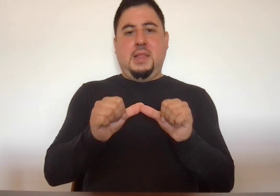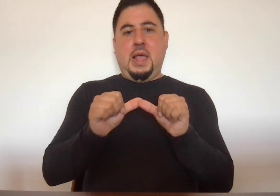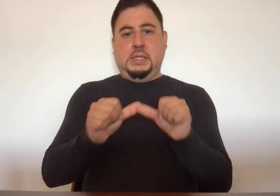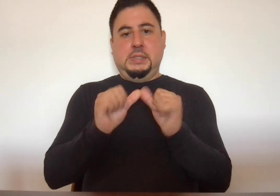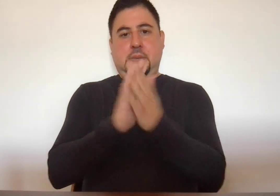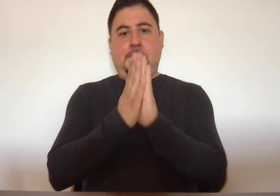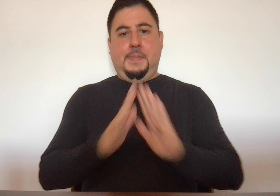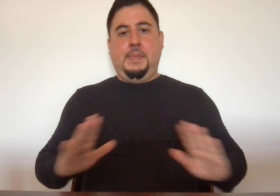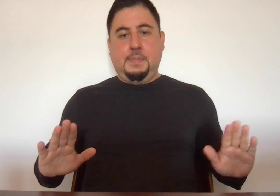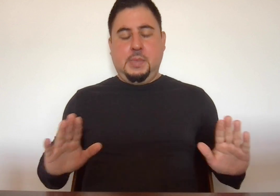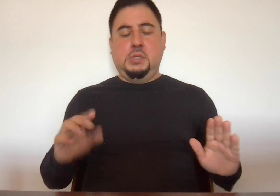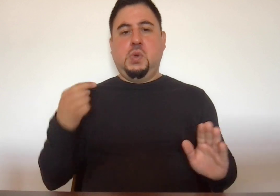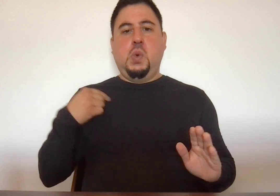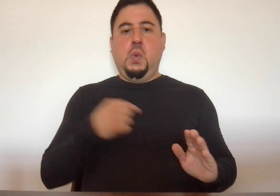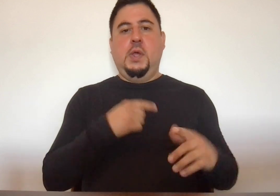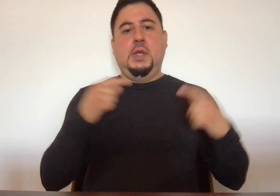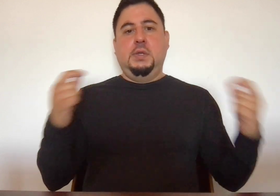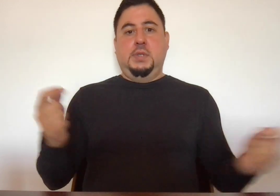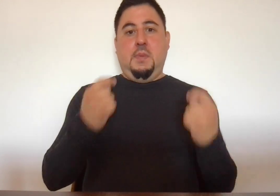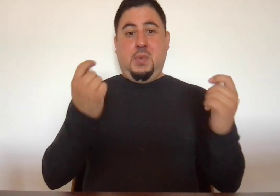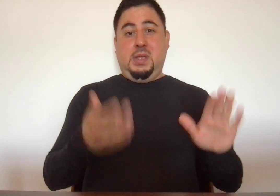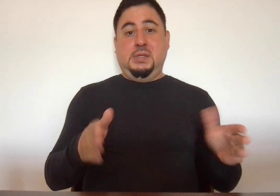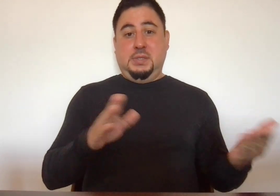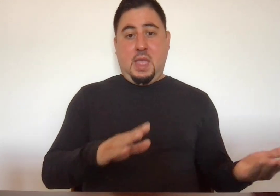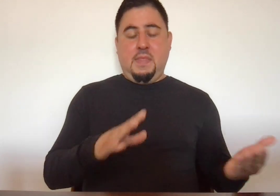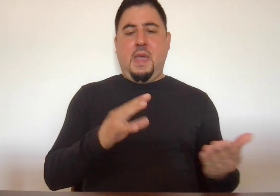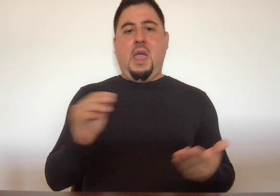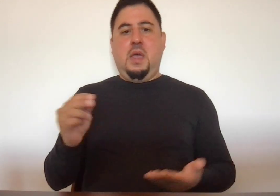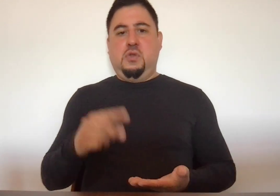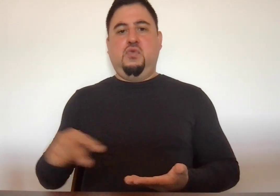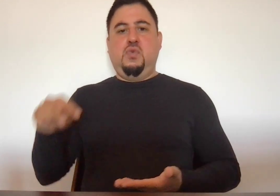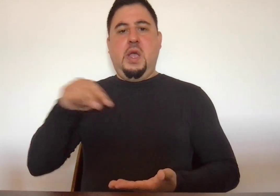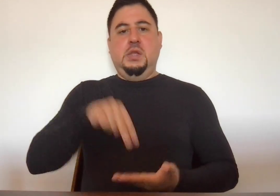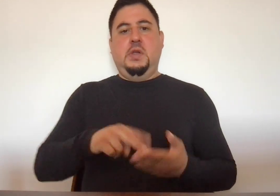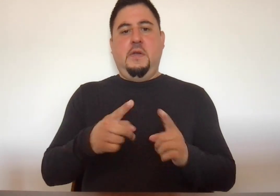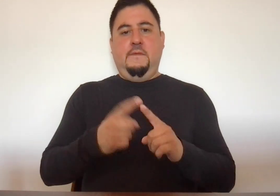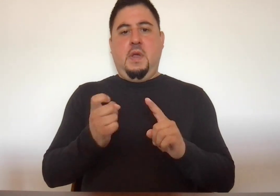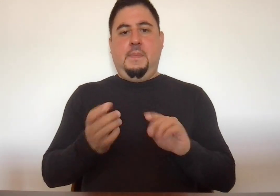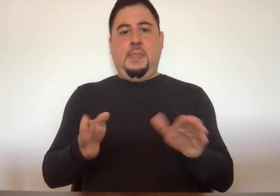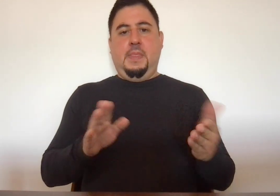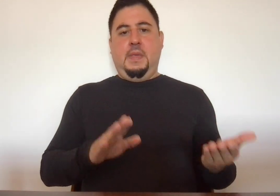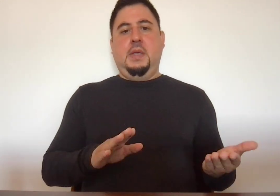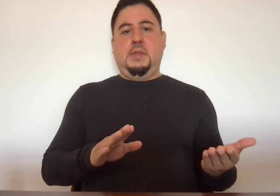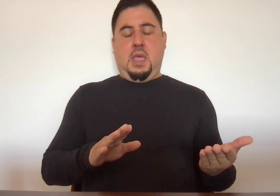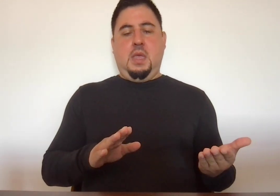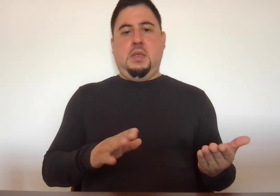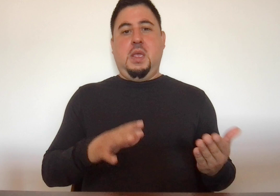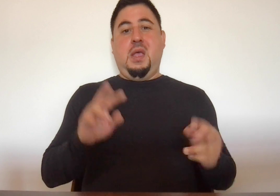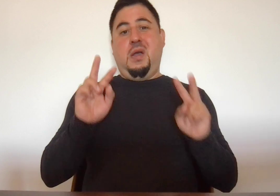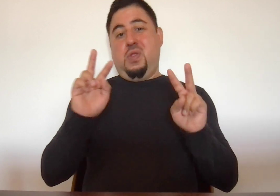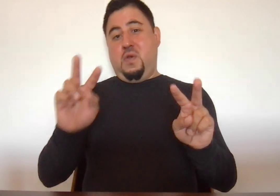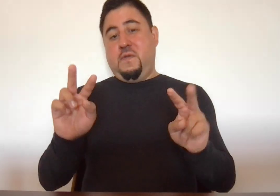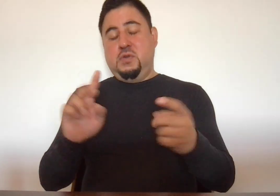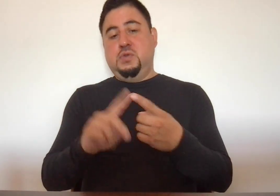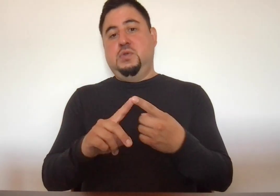we celebrate his death and resurrection from the dead. and looking forward to his blessed